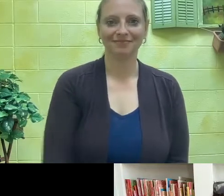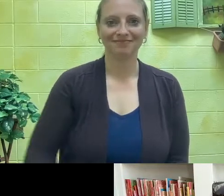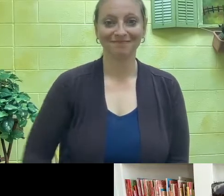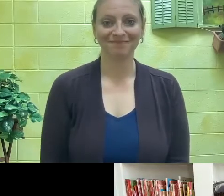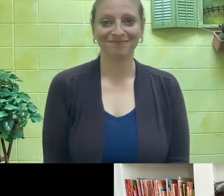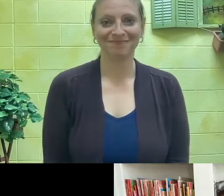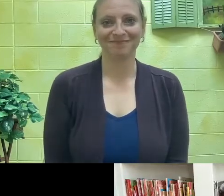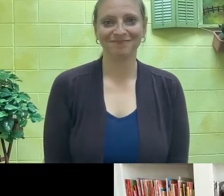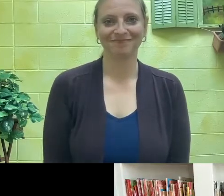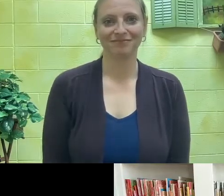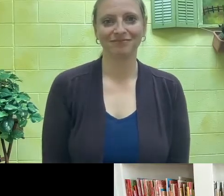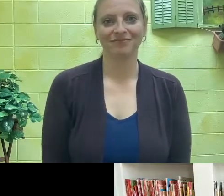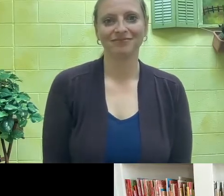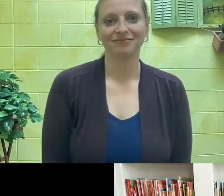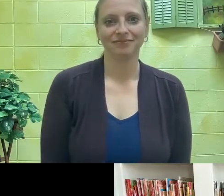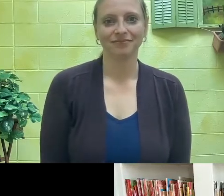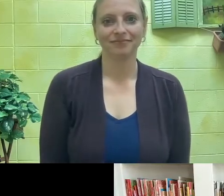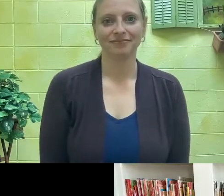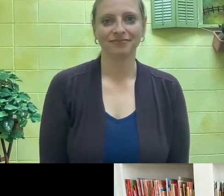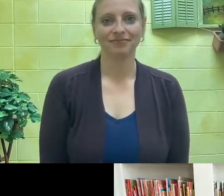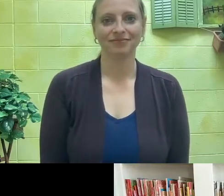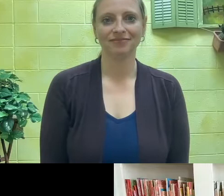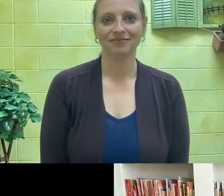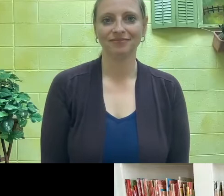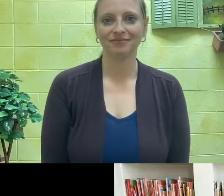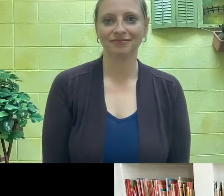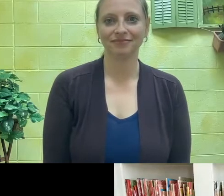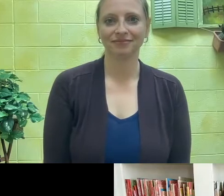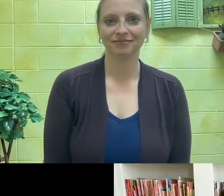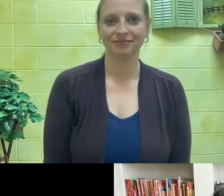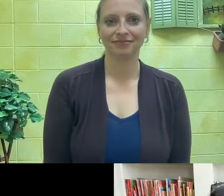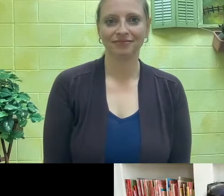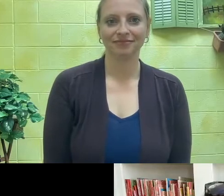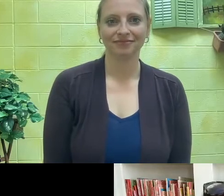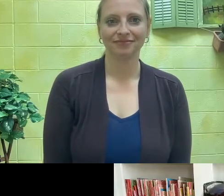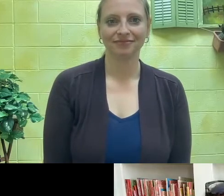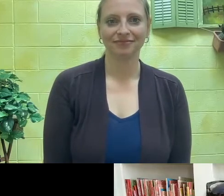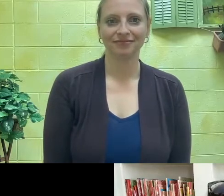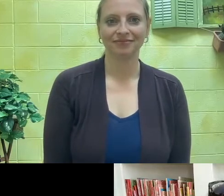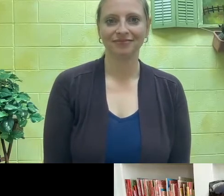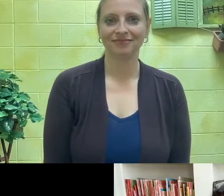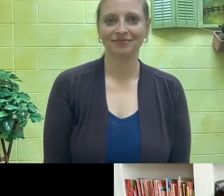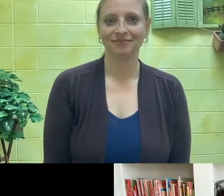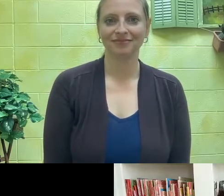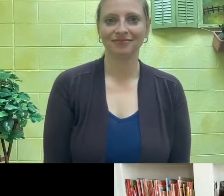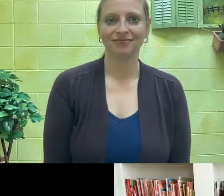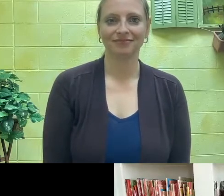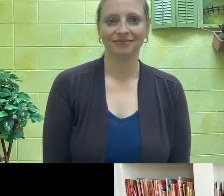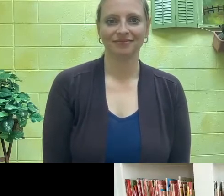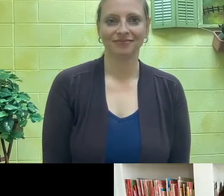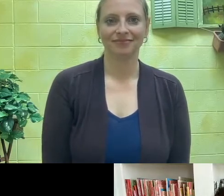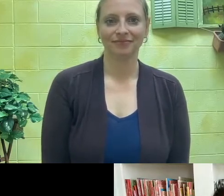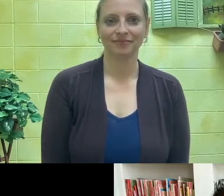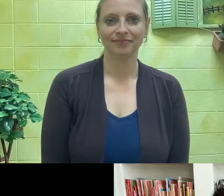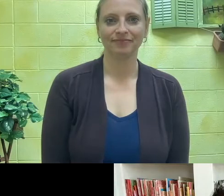world today. And guess who else is joining us today is the illustrator, Tim Palin. So Vanessa, we're going to